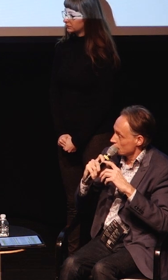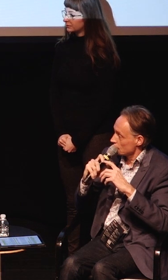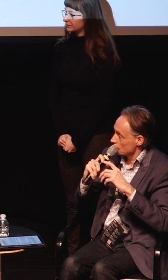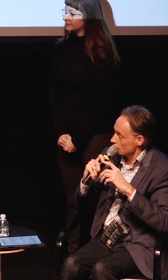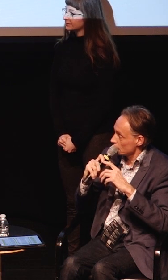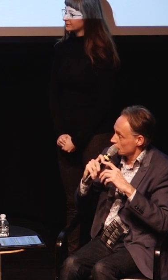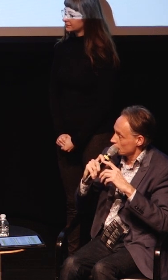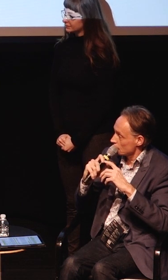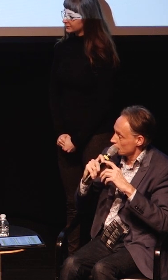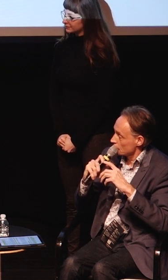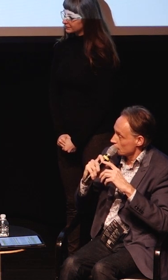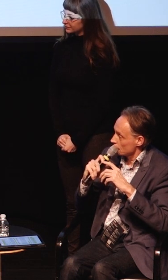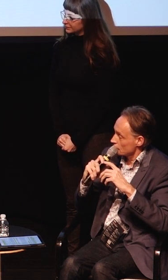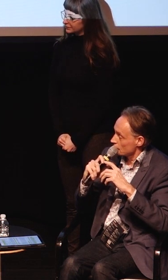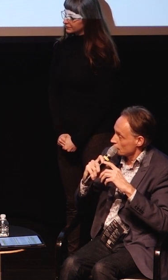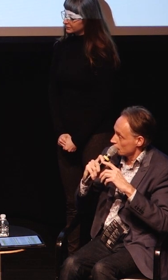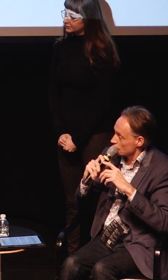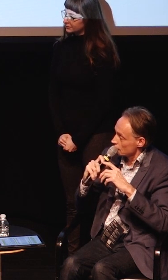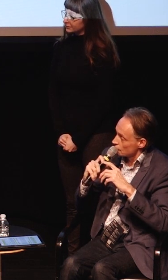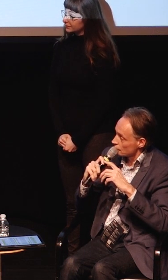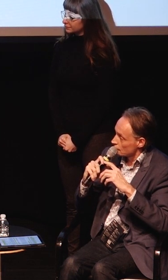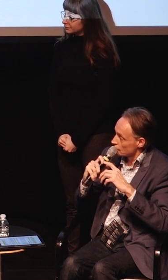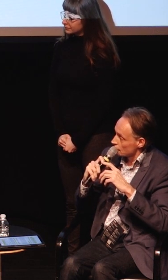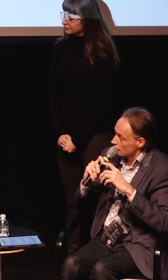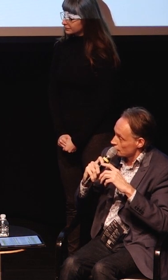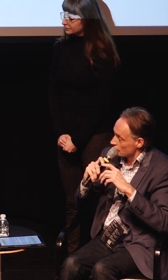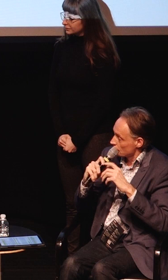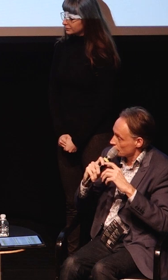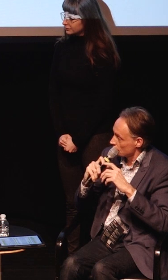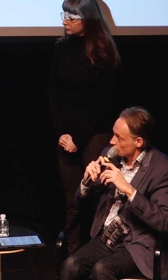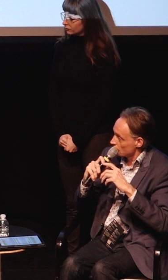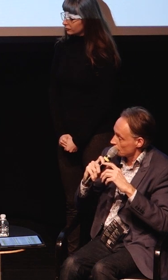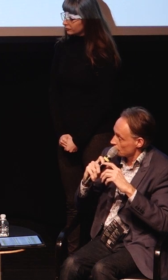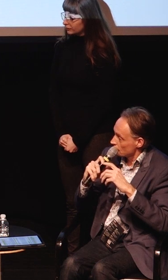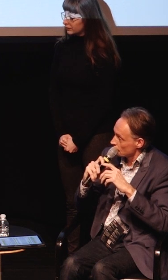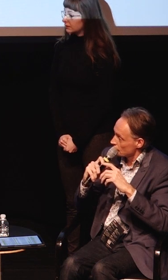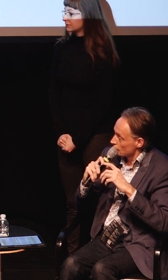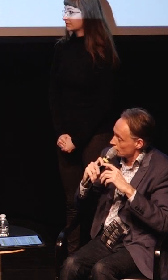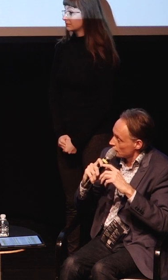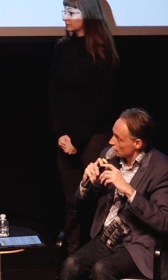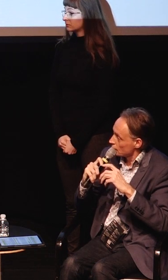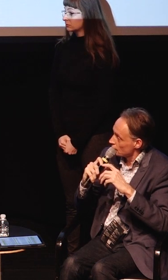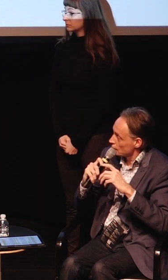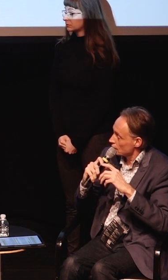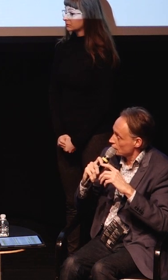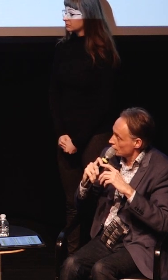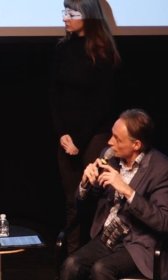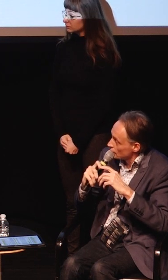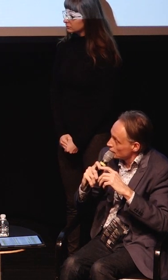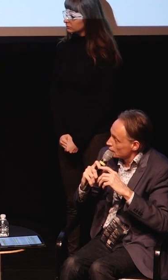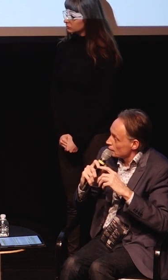So my experience as an immigrant, even like my English is much better now, but when I arrived to the U.S. 11 years